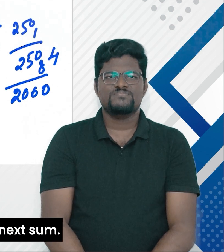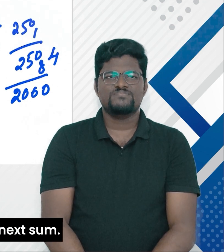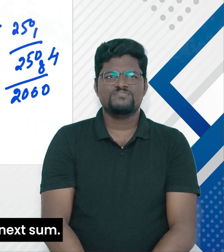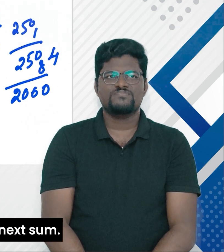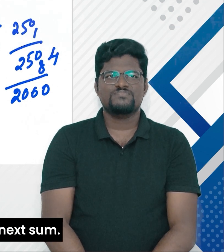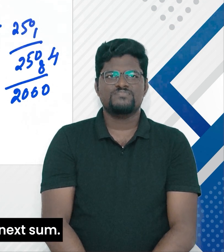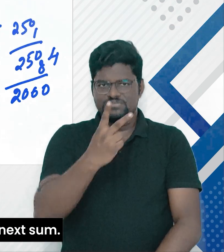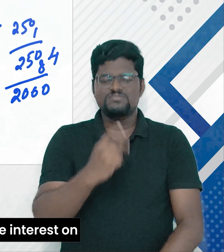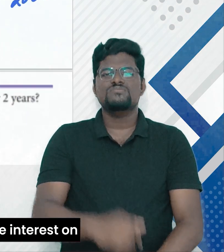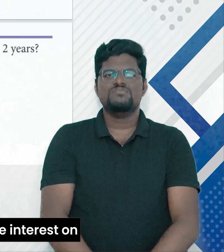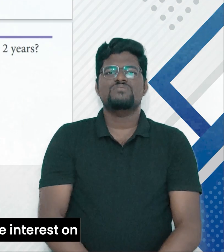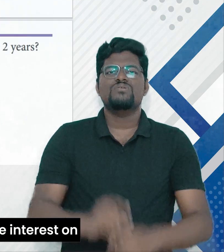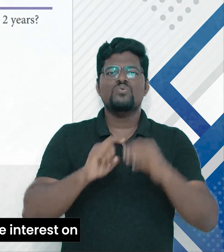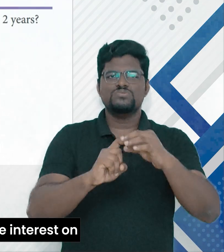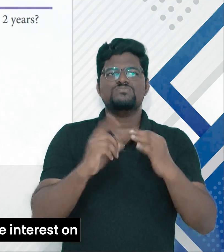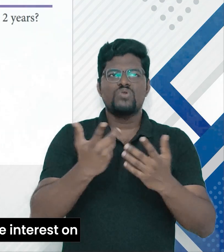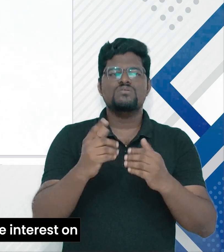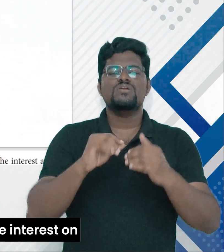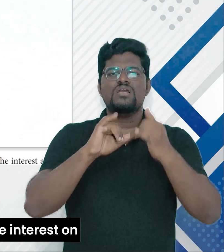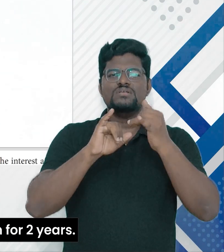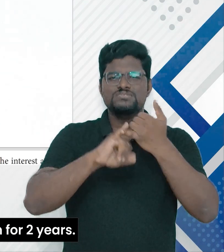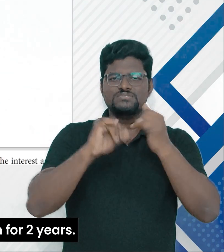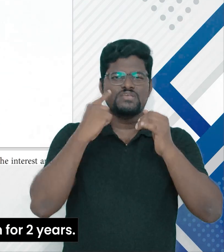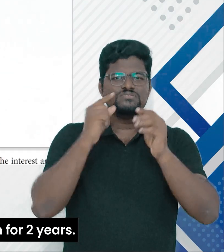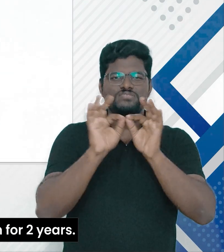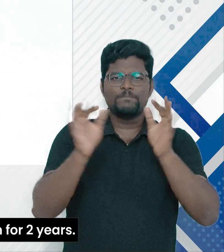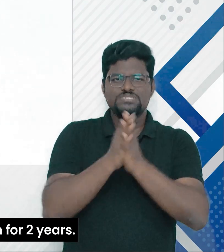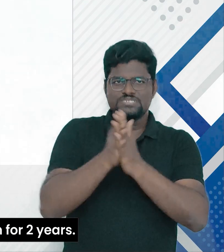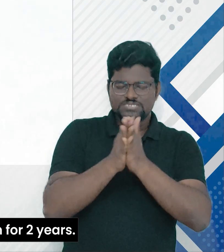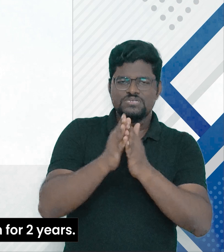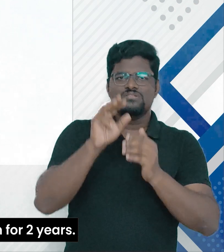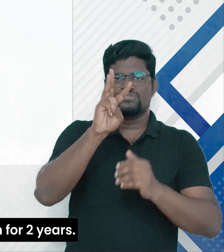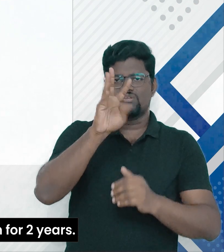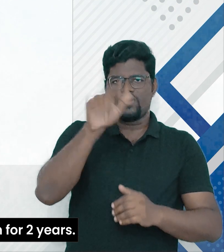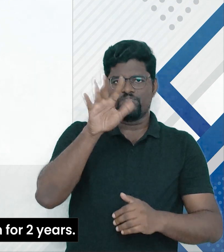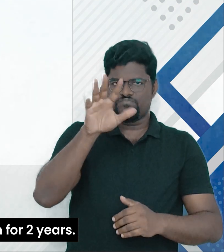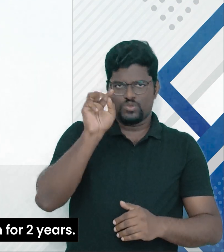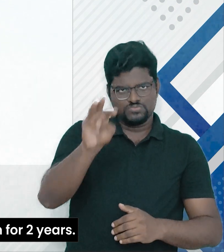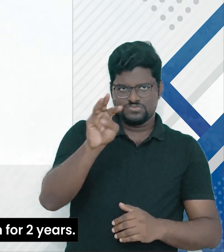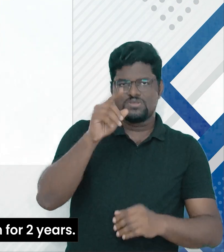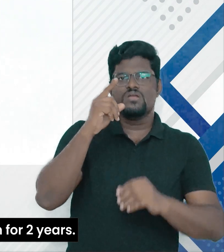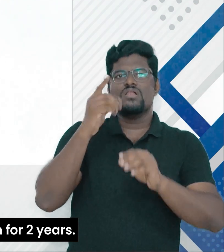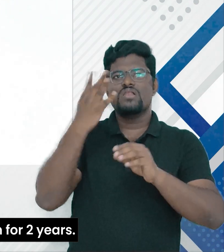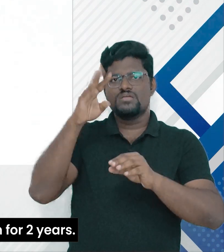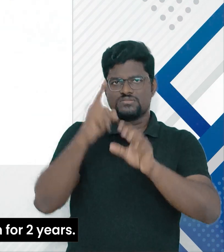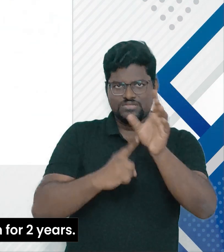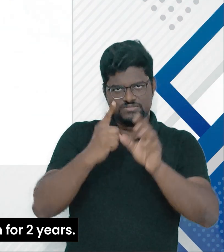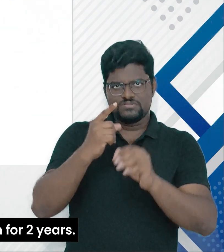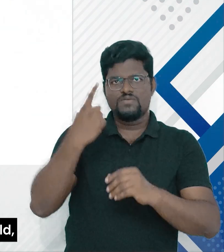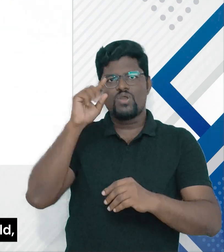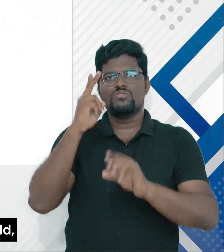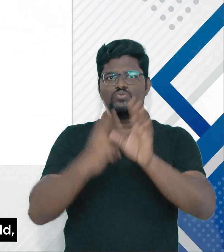we go to the next sum? Find the simple interest on 35,000 at 9 per annum for 2